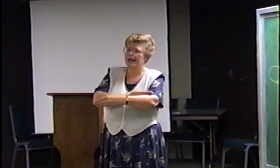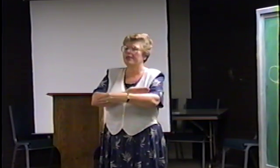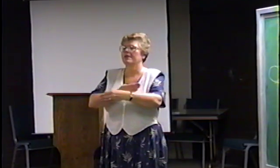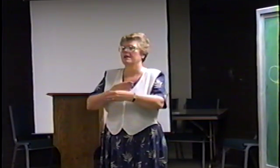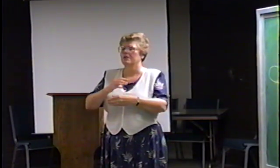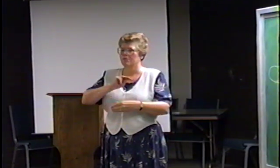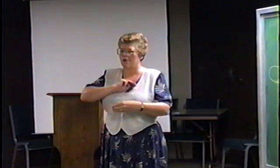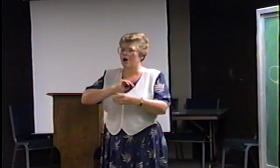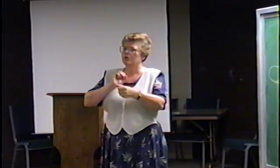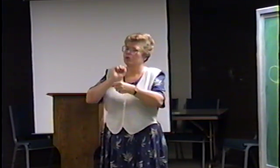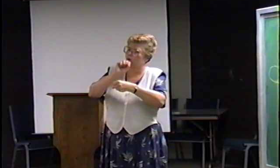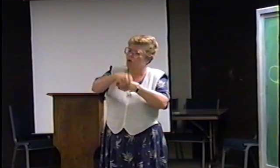gave strength.